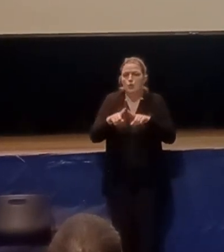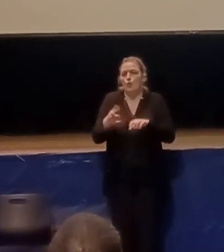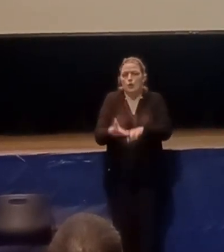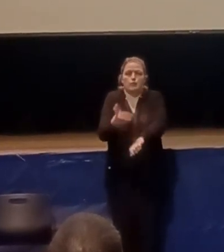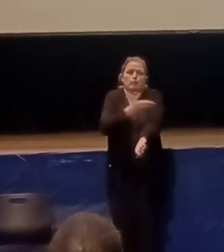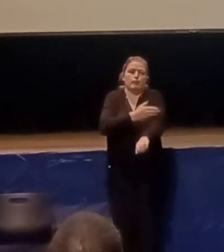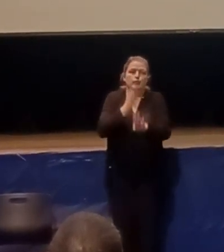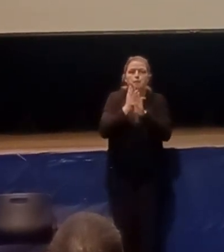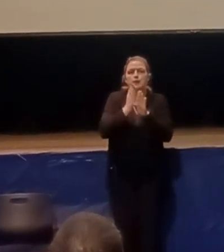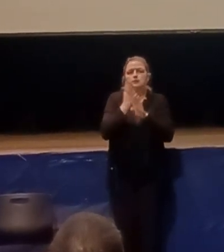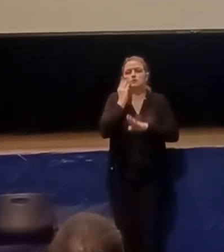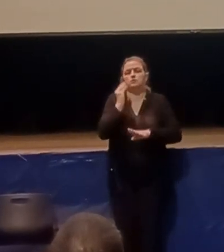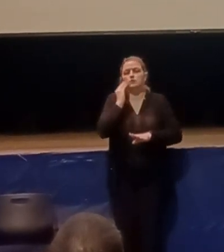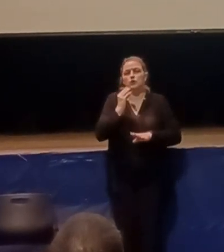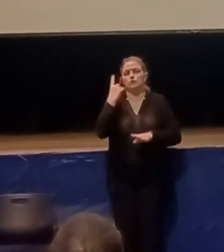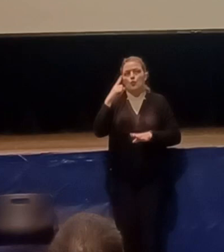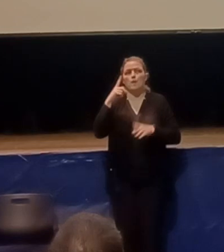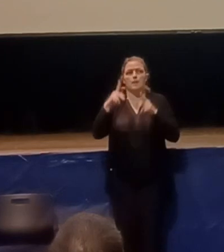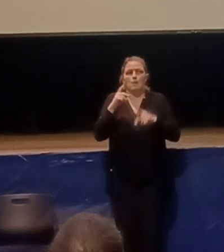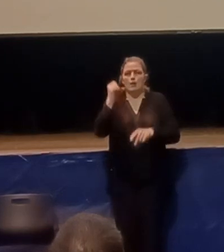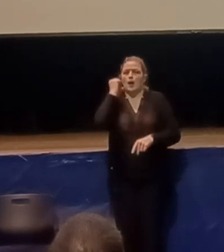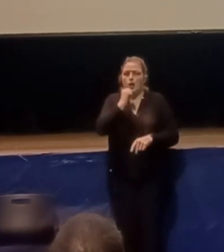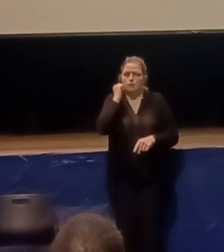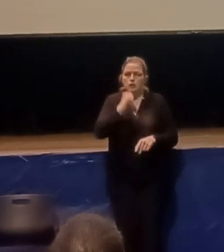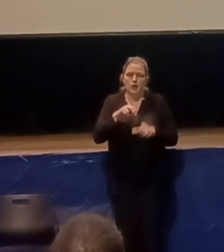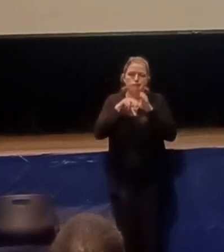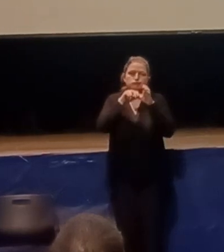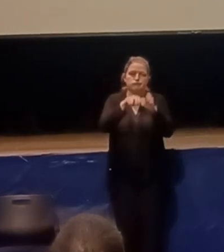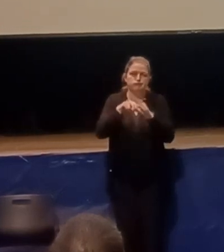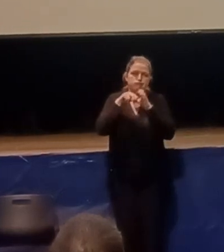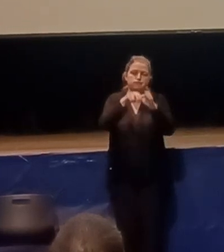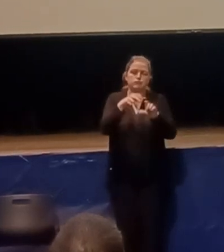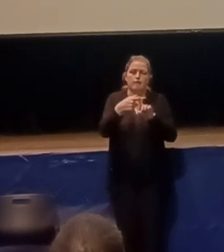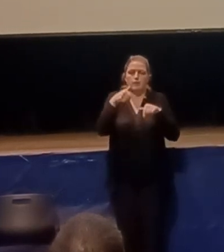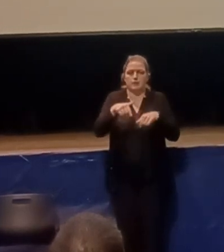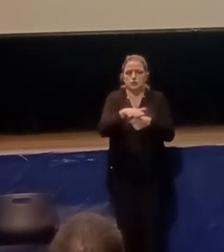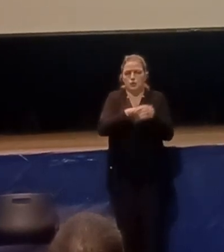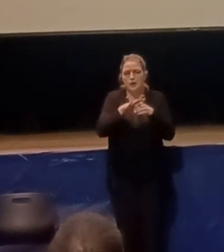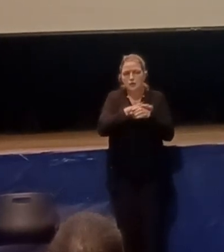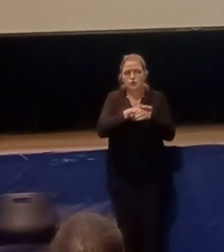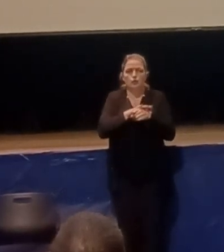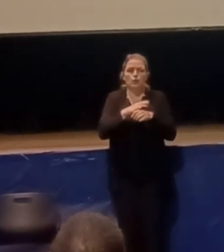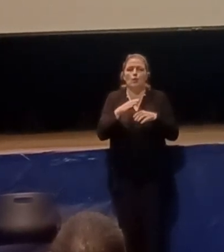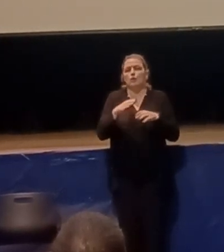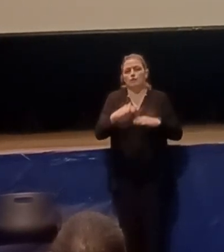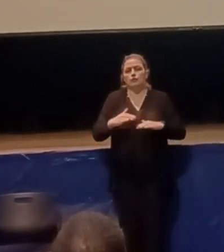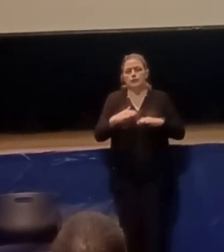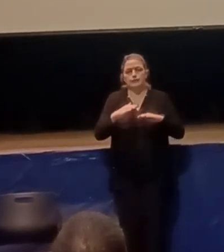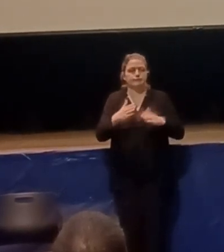bus experience for people who are actually taking the bus from this location with boarding